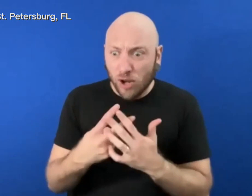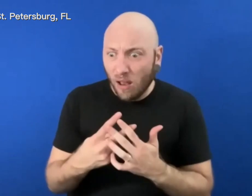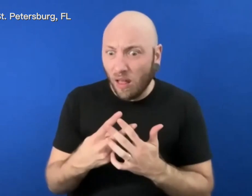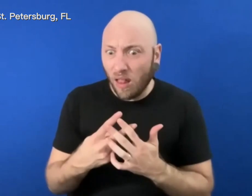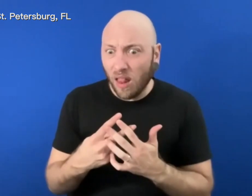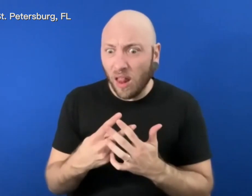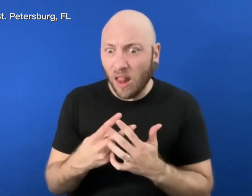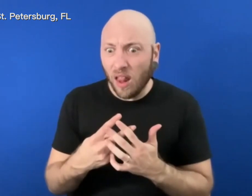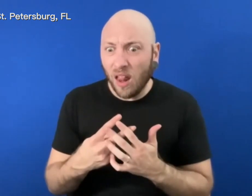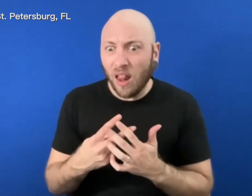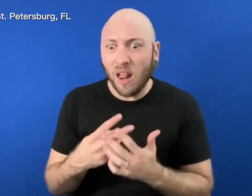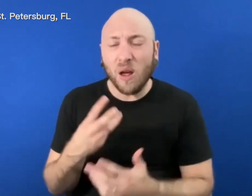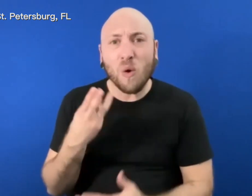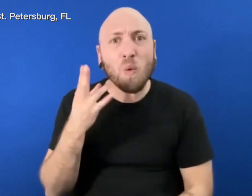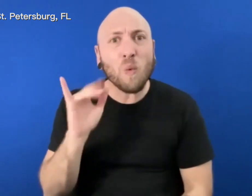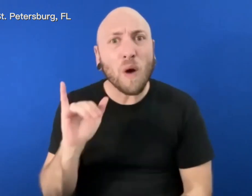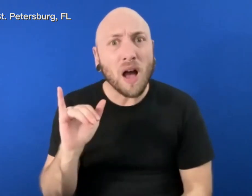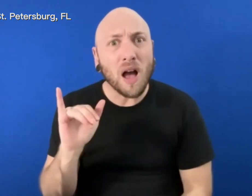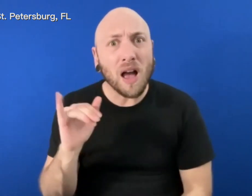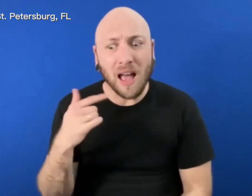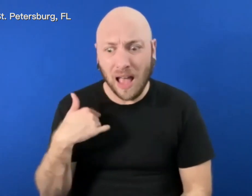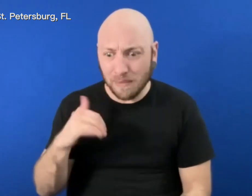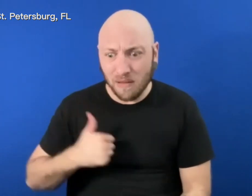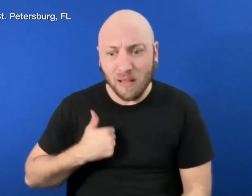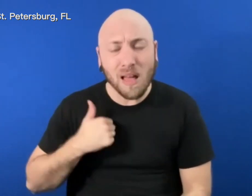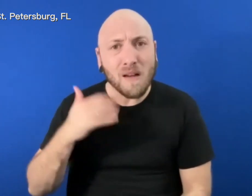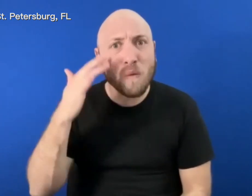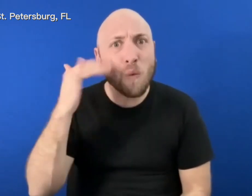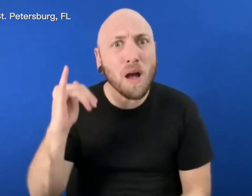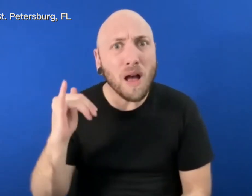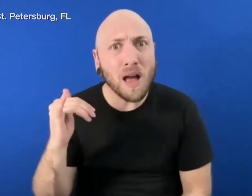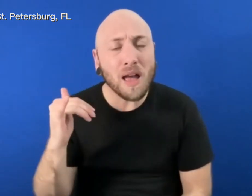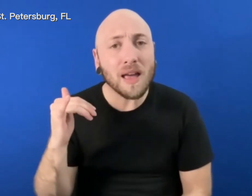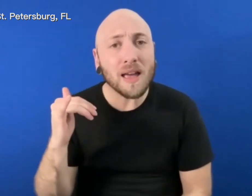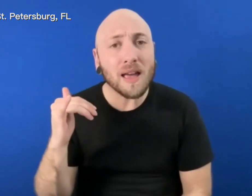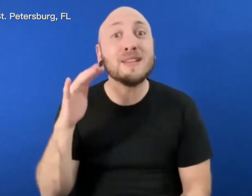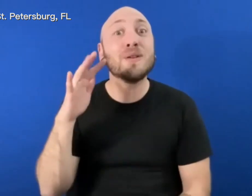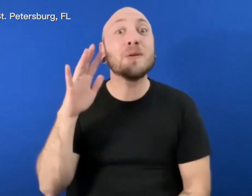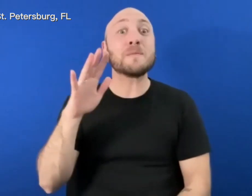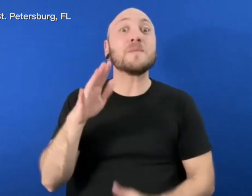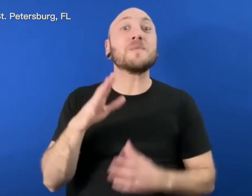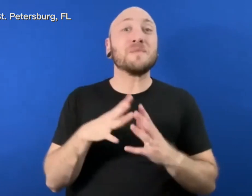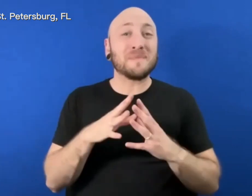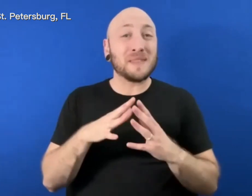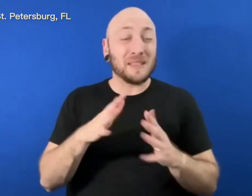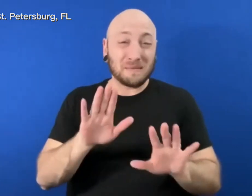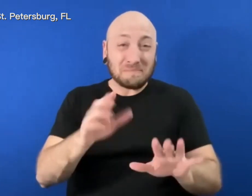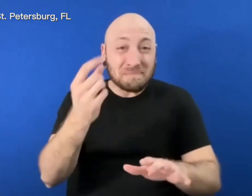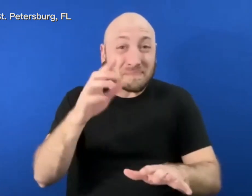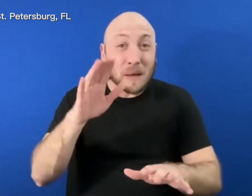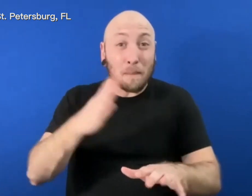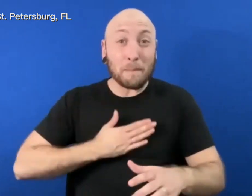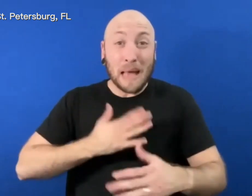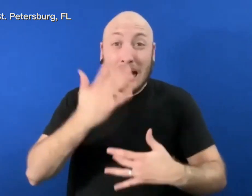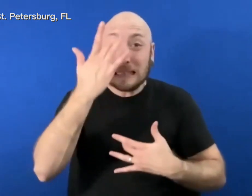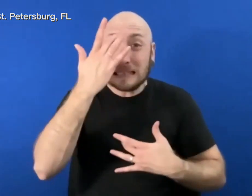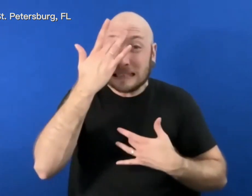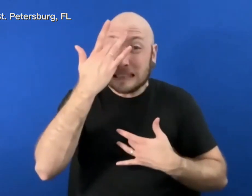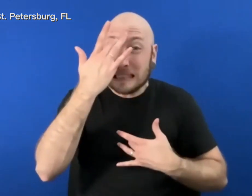alive? And, at that point, my alcoholism had progressed so bad that I didn't care if I died. Like, I